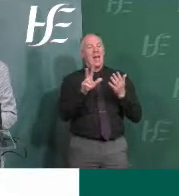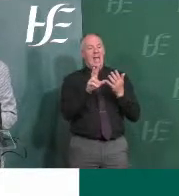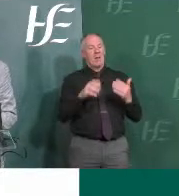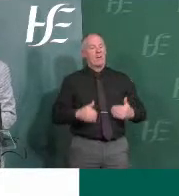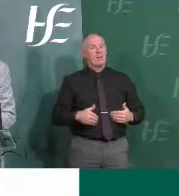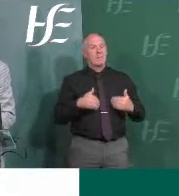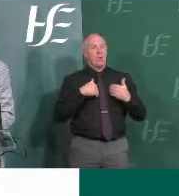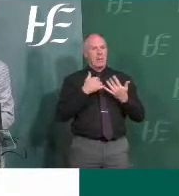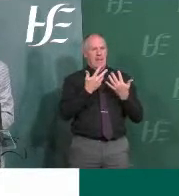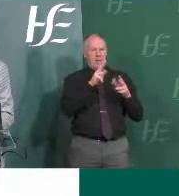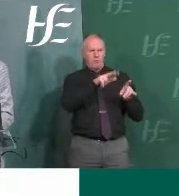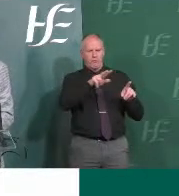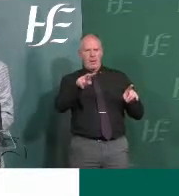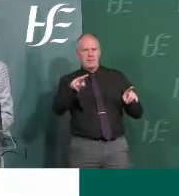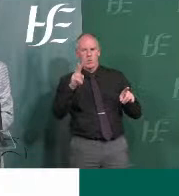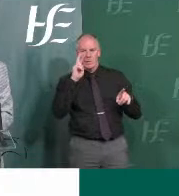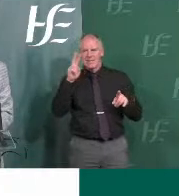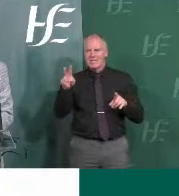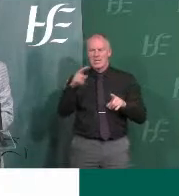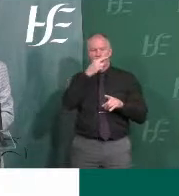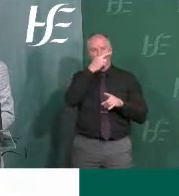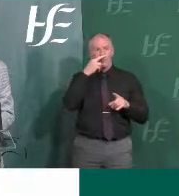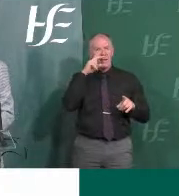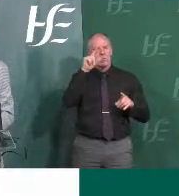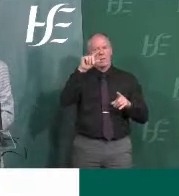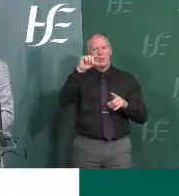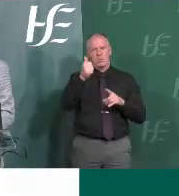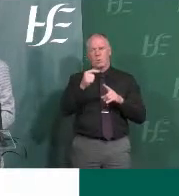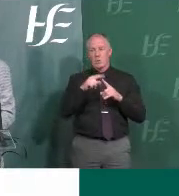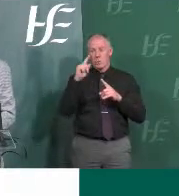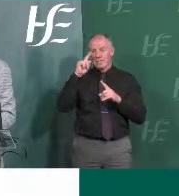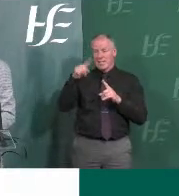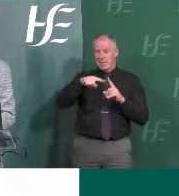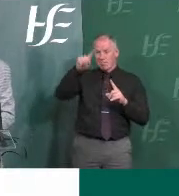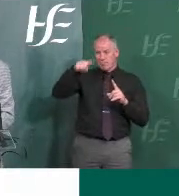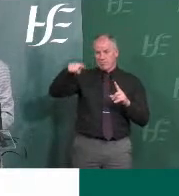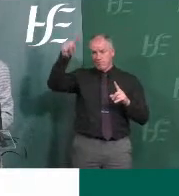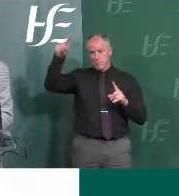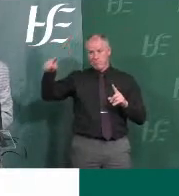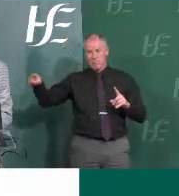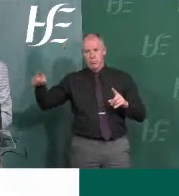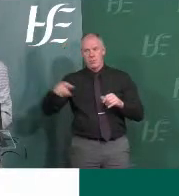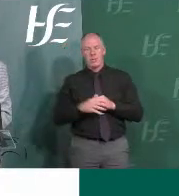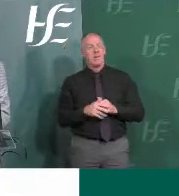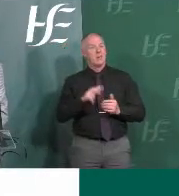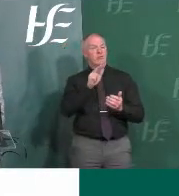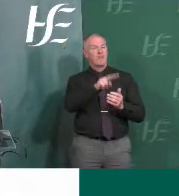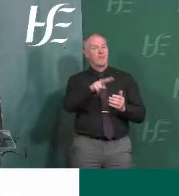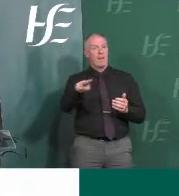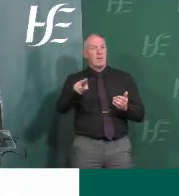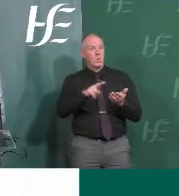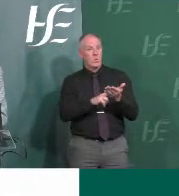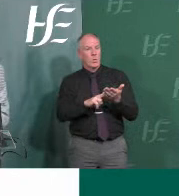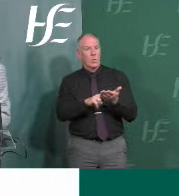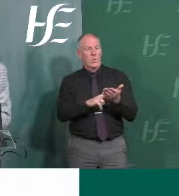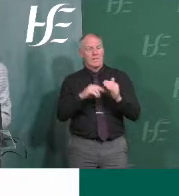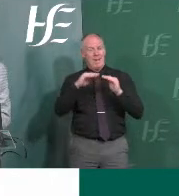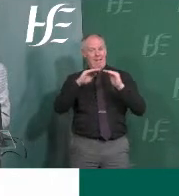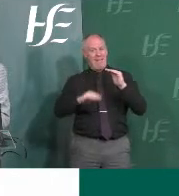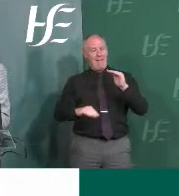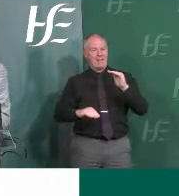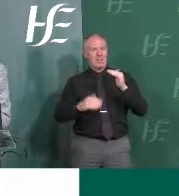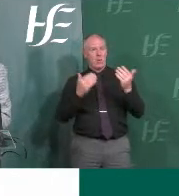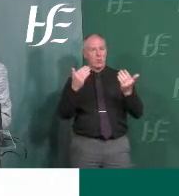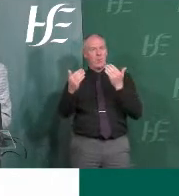line there is the 2021 year, and you see that the trolley count actually is down